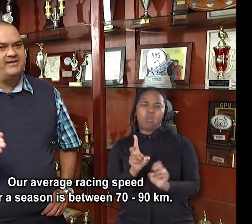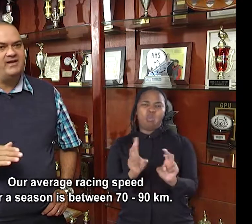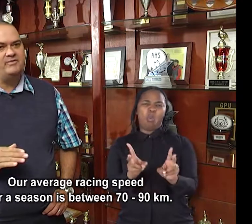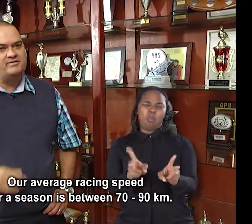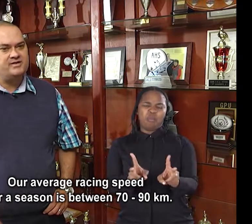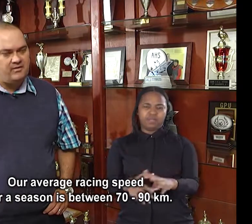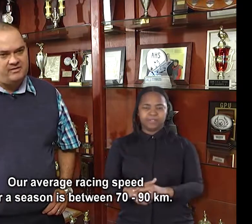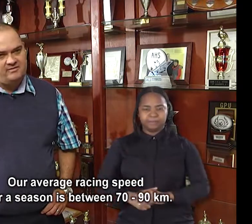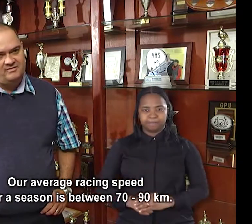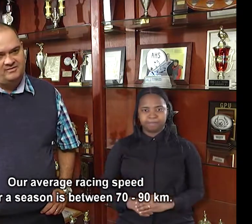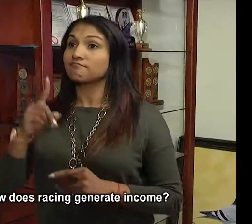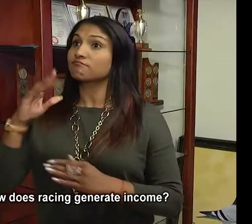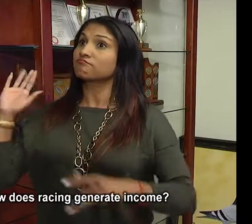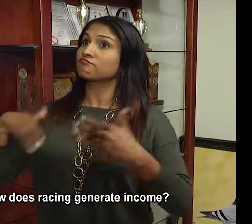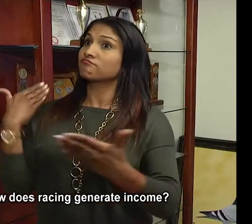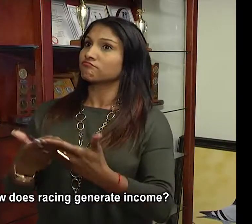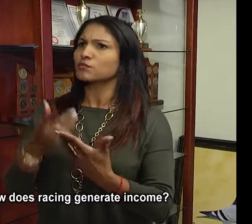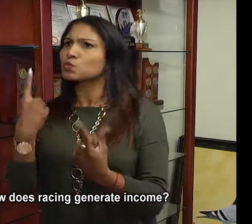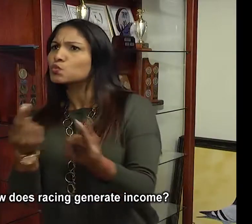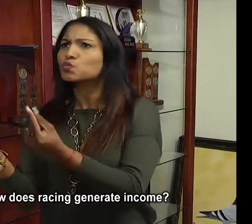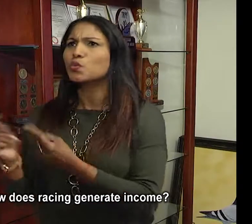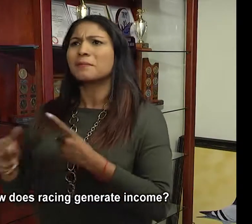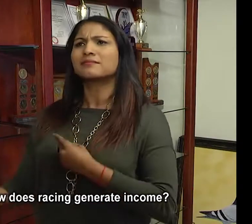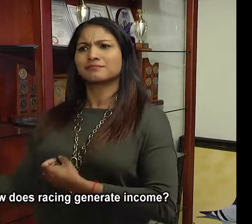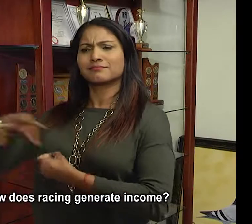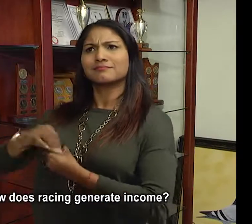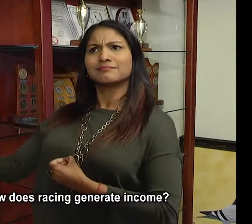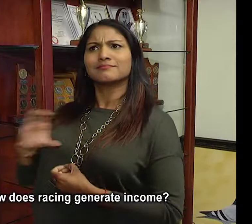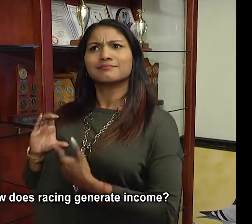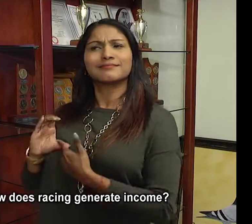and 90 kilometers an hour. How does racing generate income?